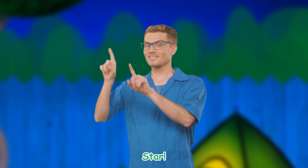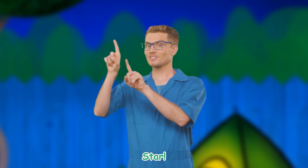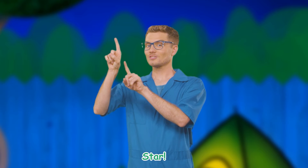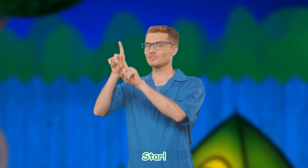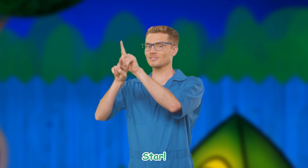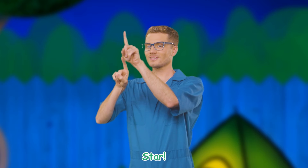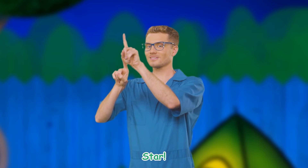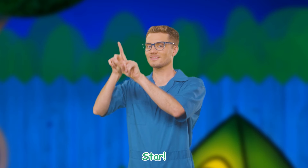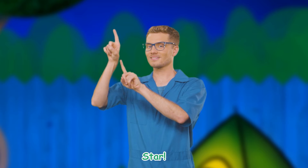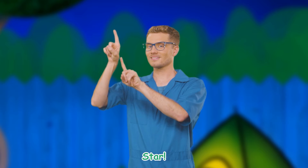Star!